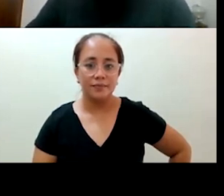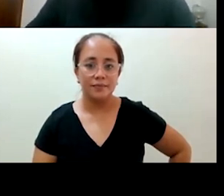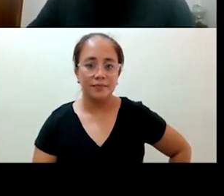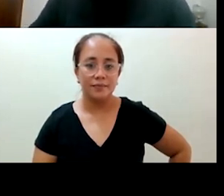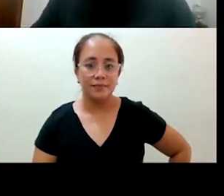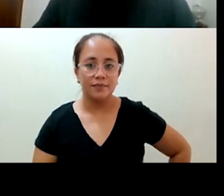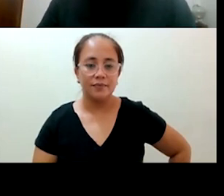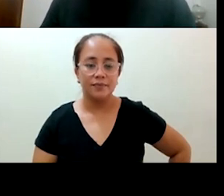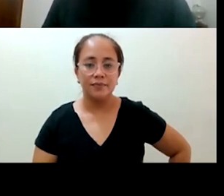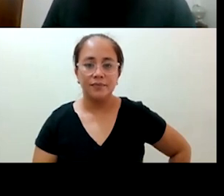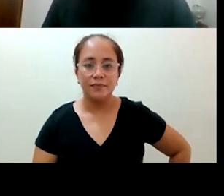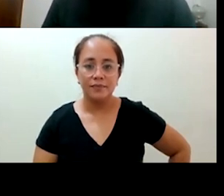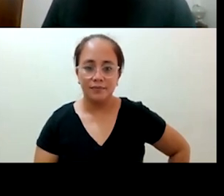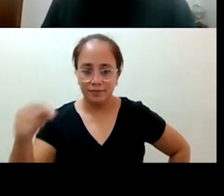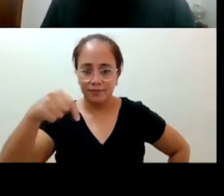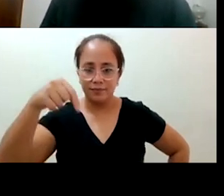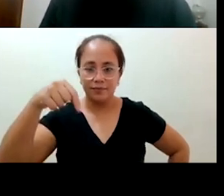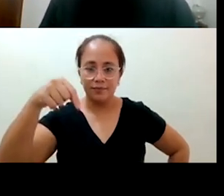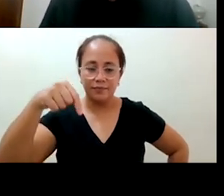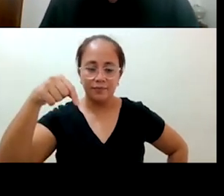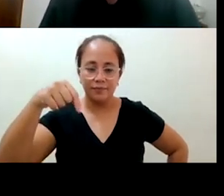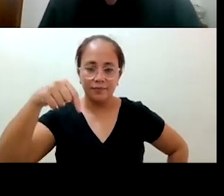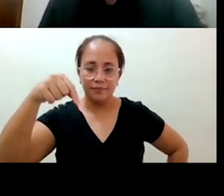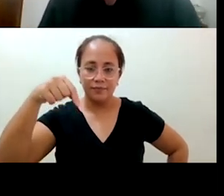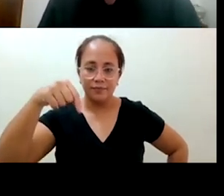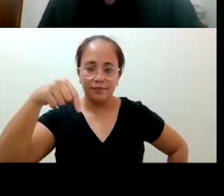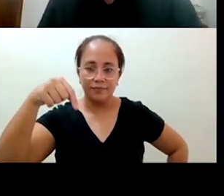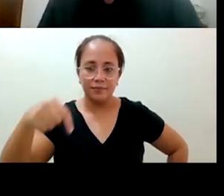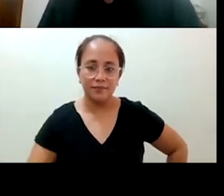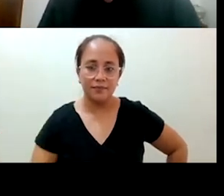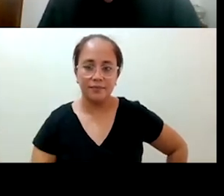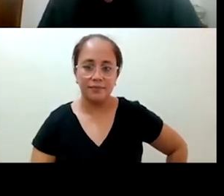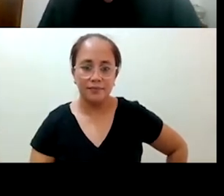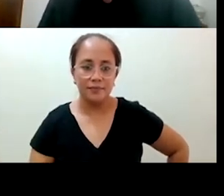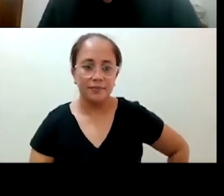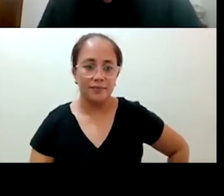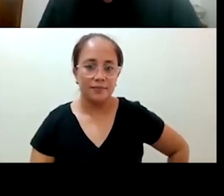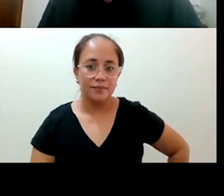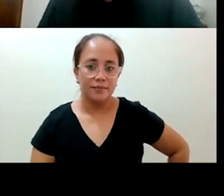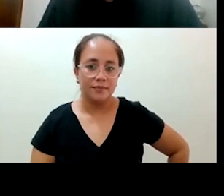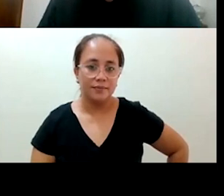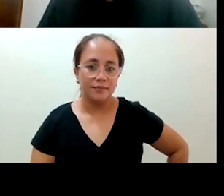Okay, can you go down? Yeah, go down. Okay. Yeah. Okay.